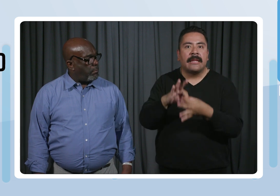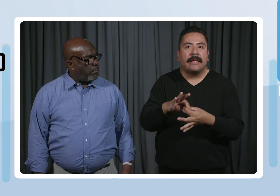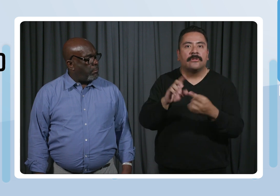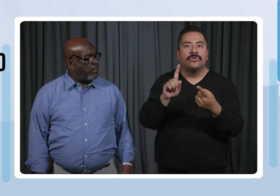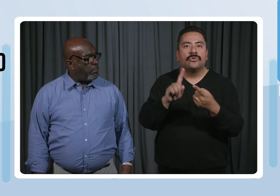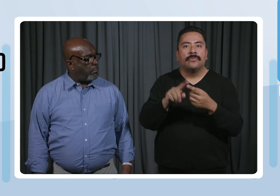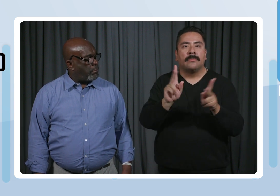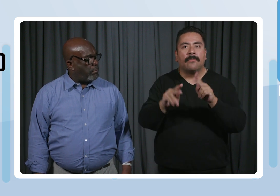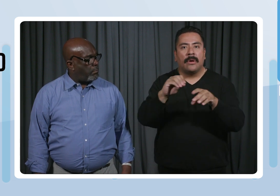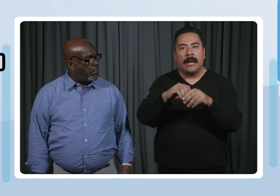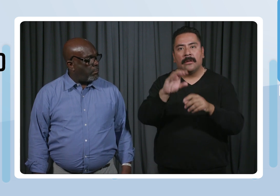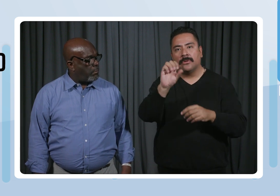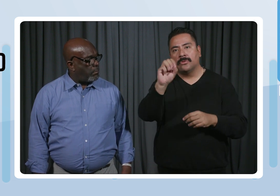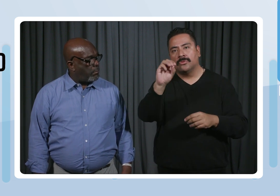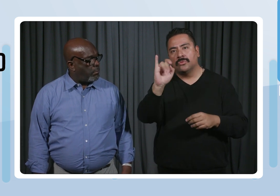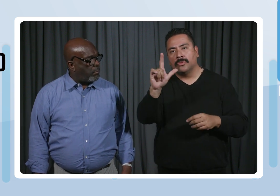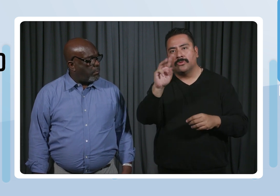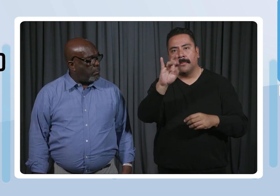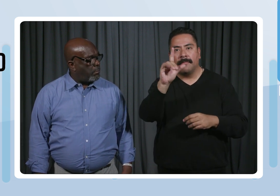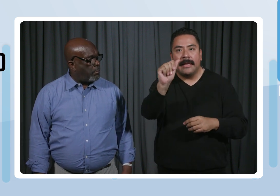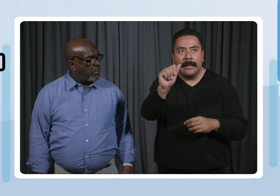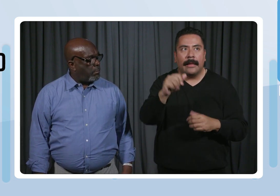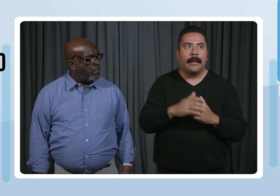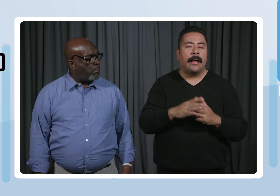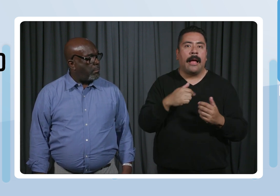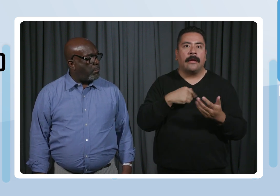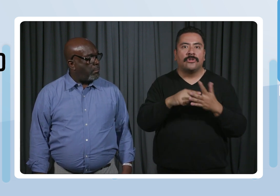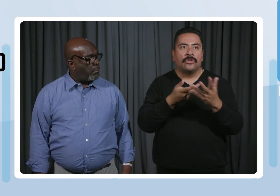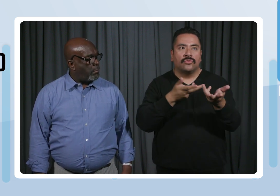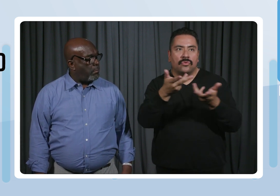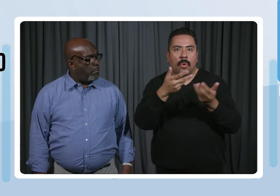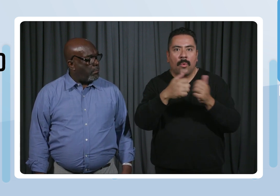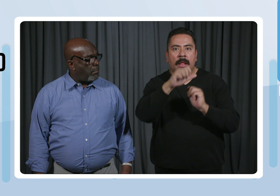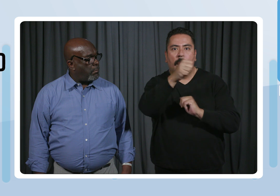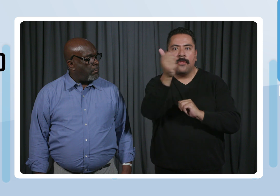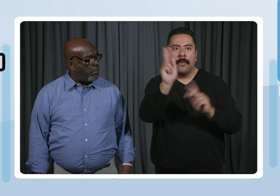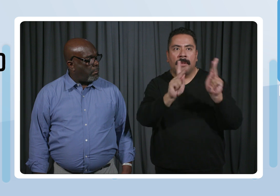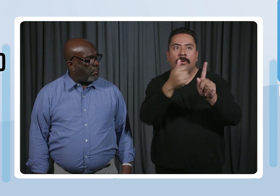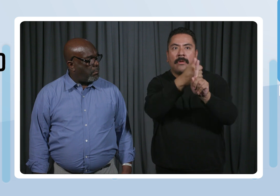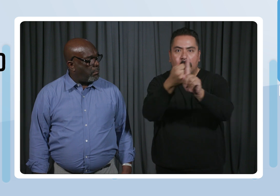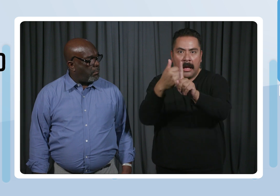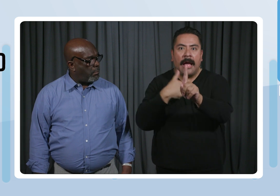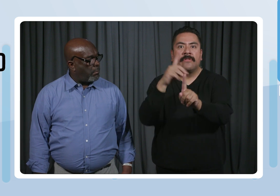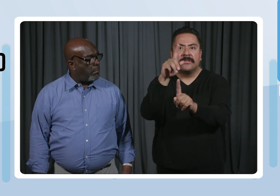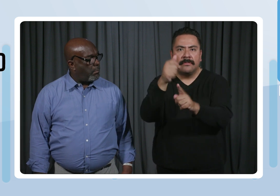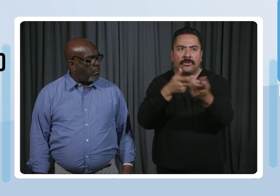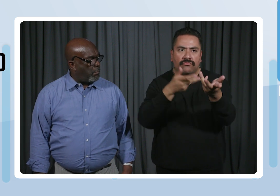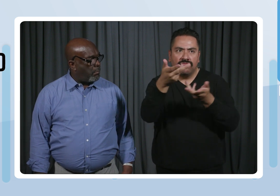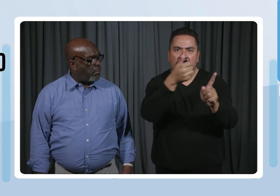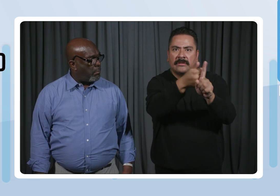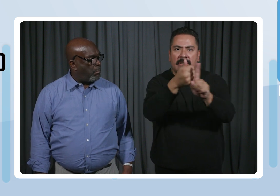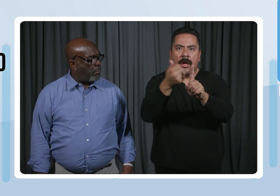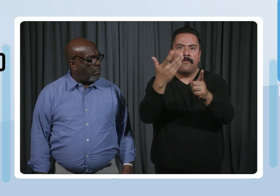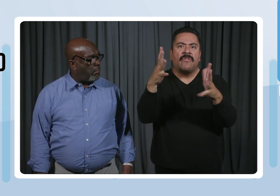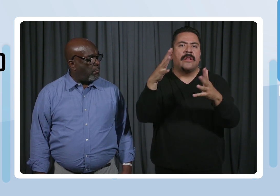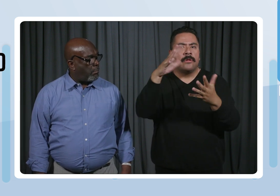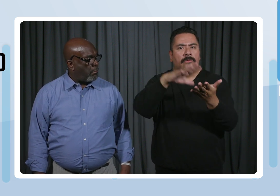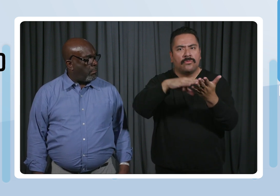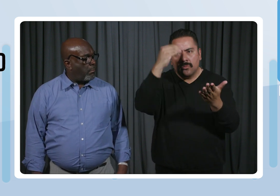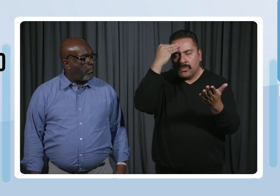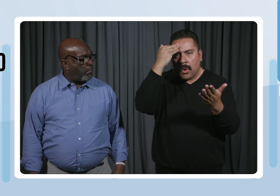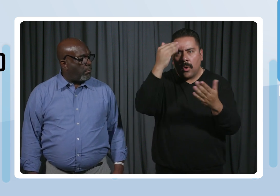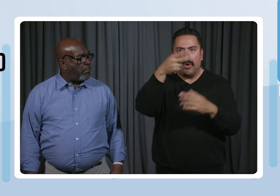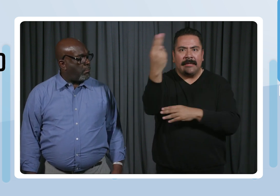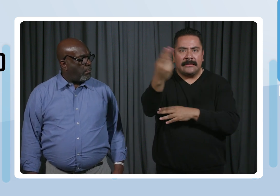I began to engage with, other disabled people who had already learned the history of disability, who